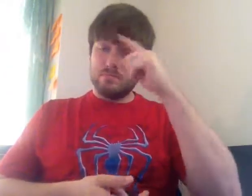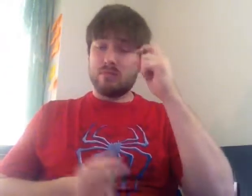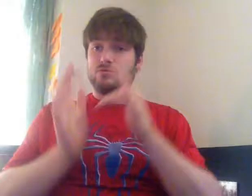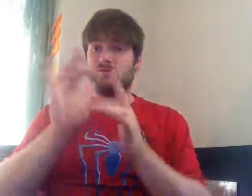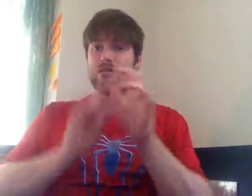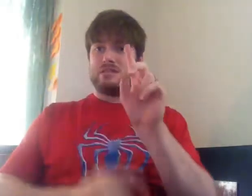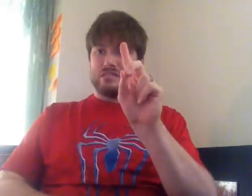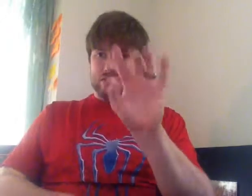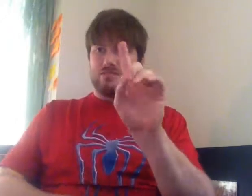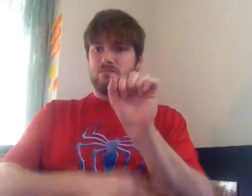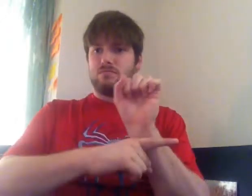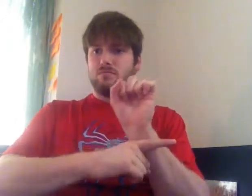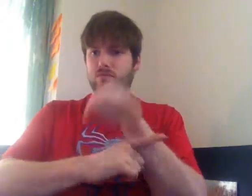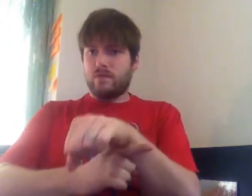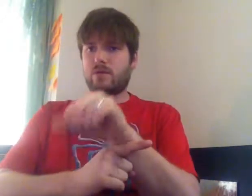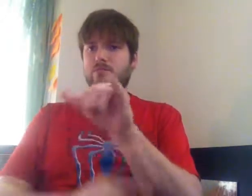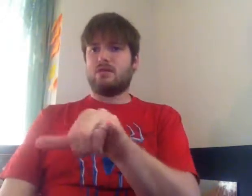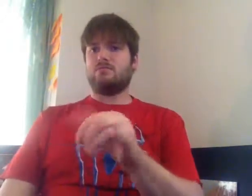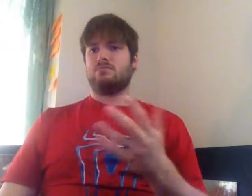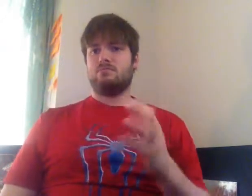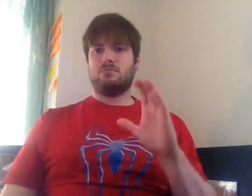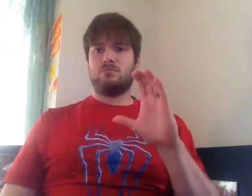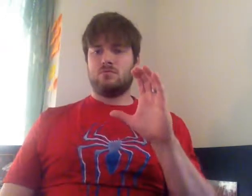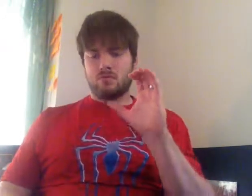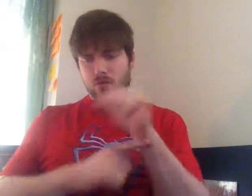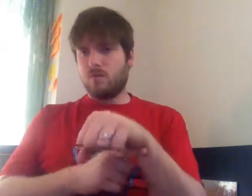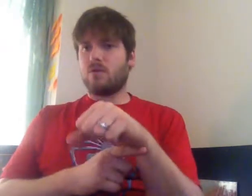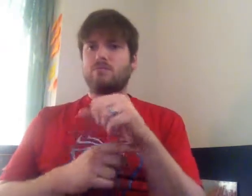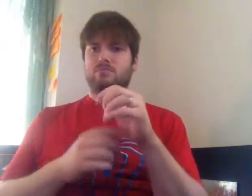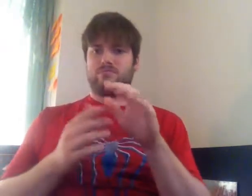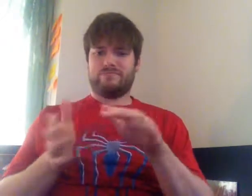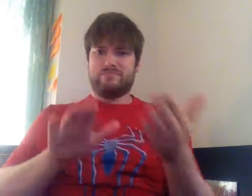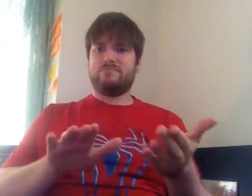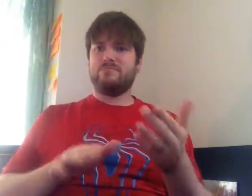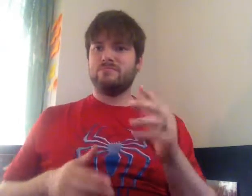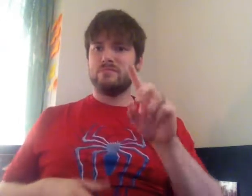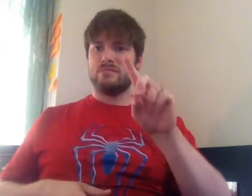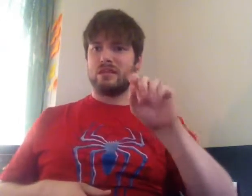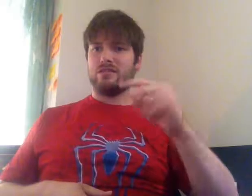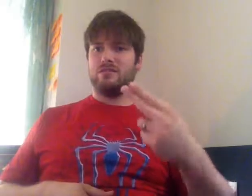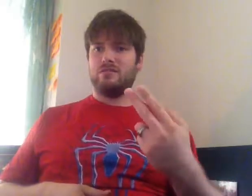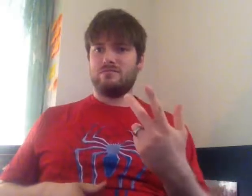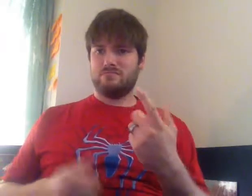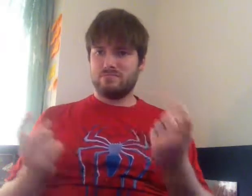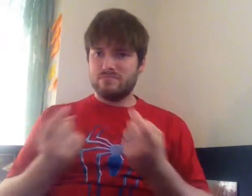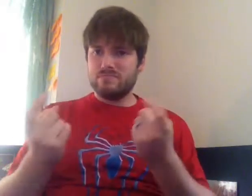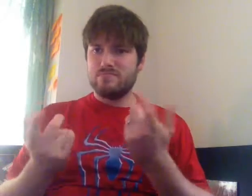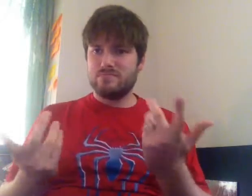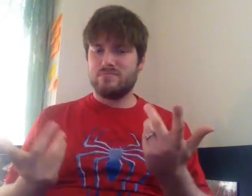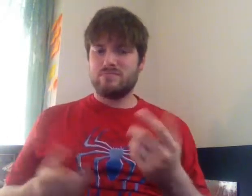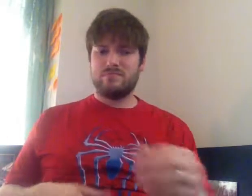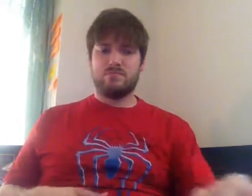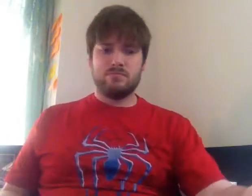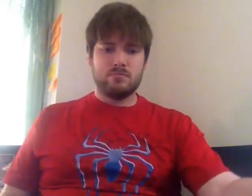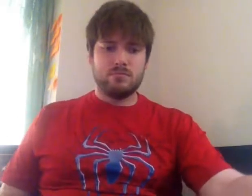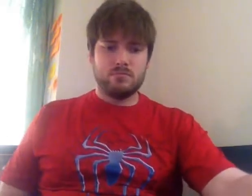as follows. I mean, we've had tree damage in places, some patches here and there. And again, high water that continues to mount up. I would expect this probably to